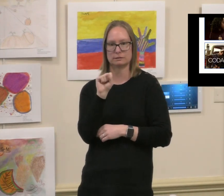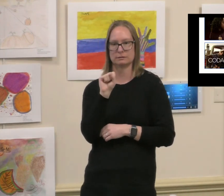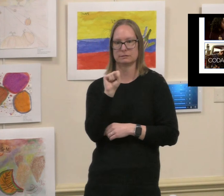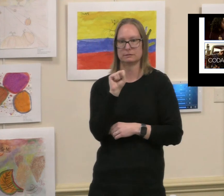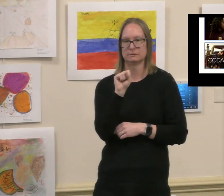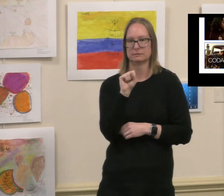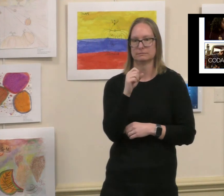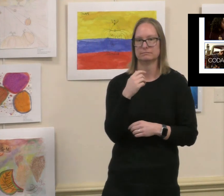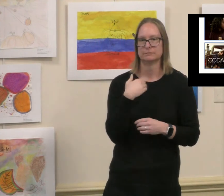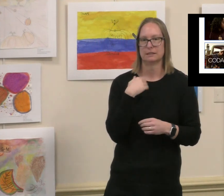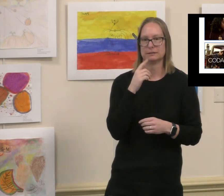The Eternals